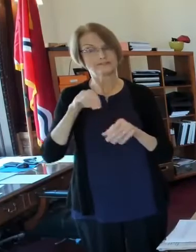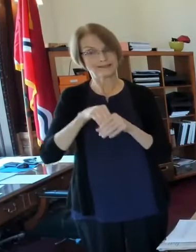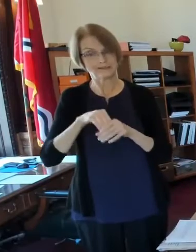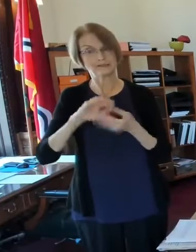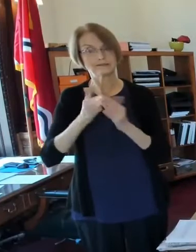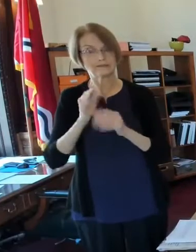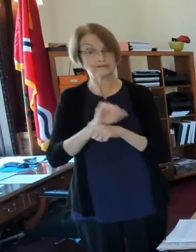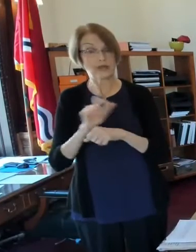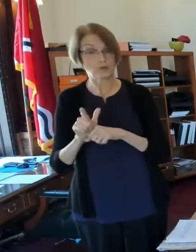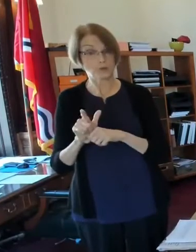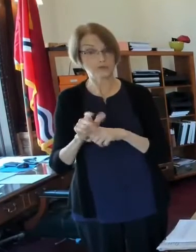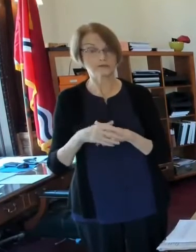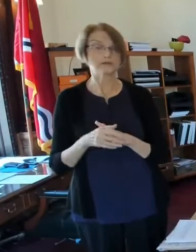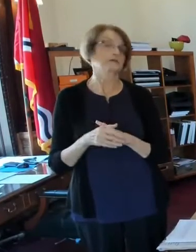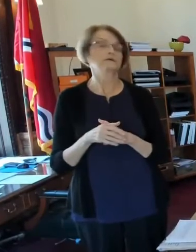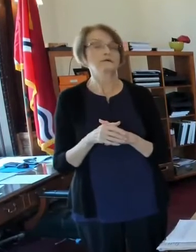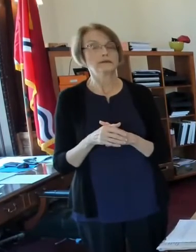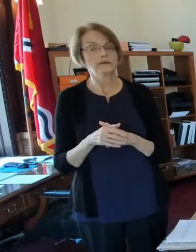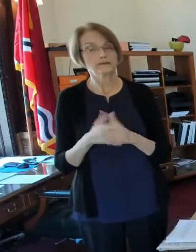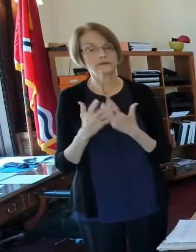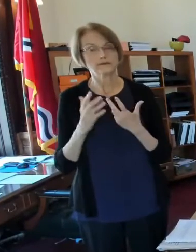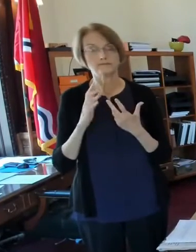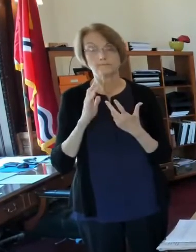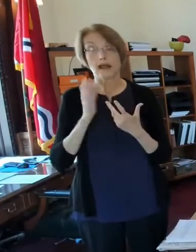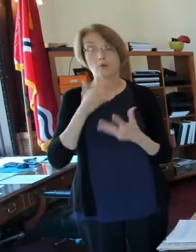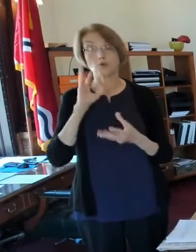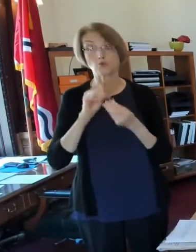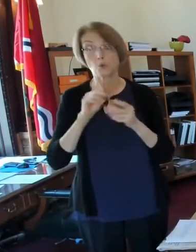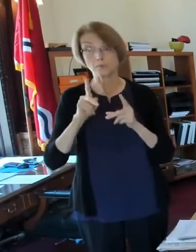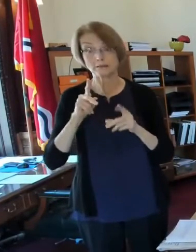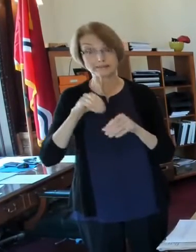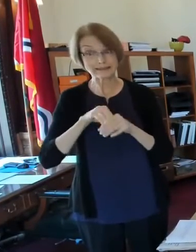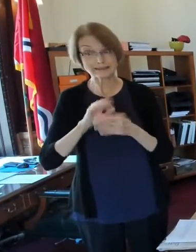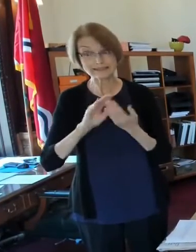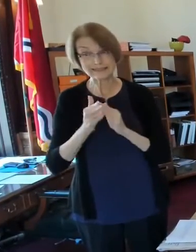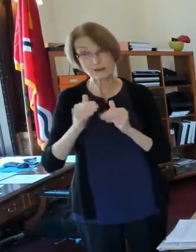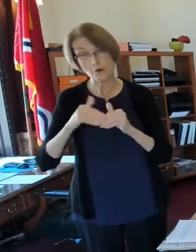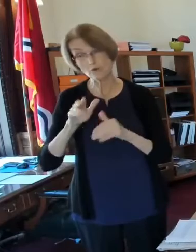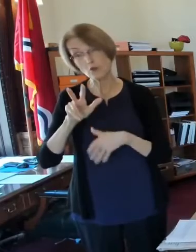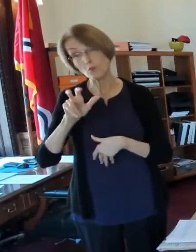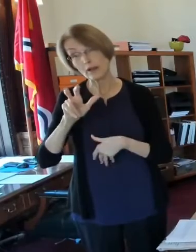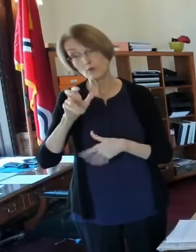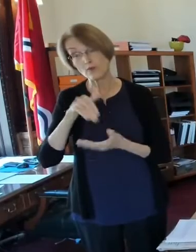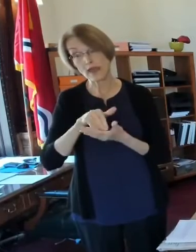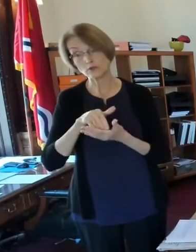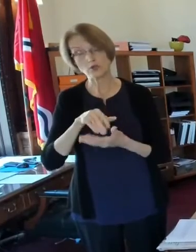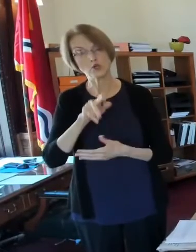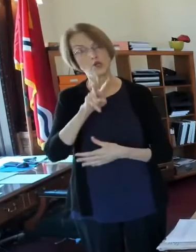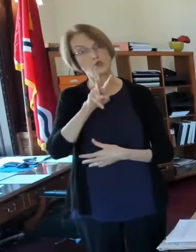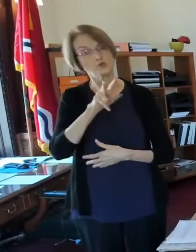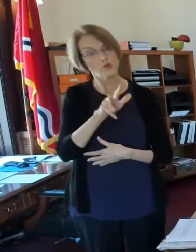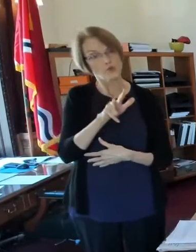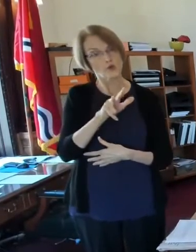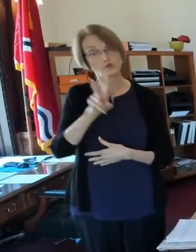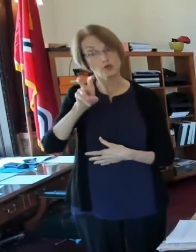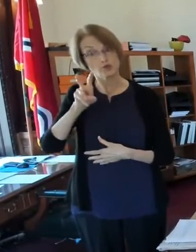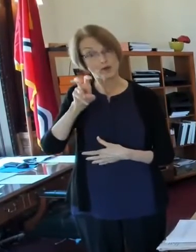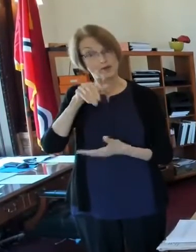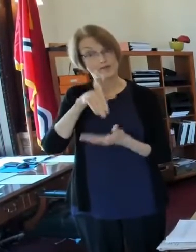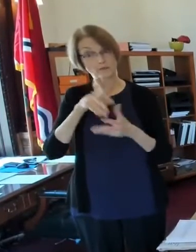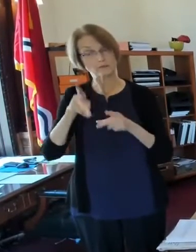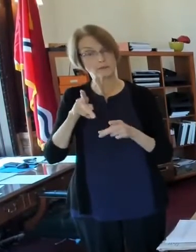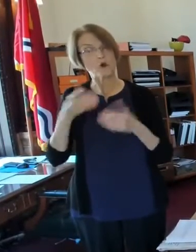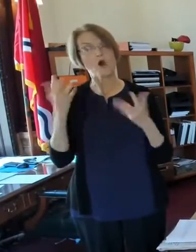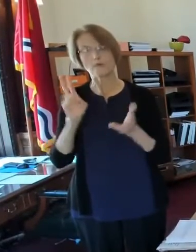St. Louis. So our population's a little over 300,000. So two-thirds of that number, 200,000 folks,